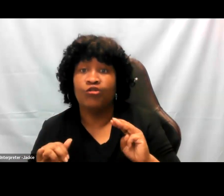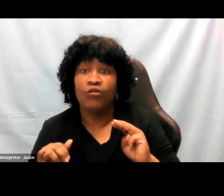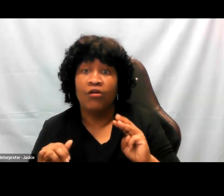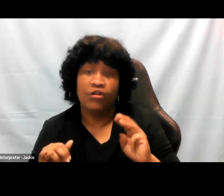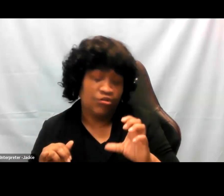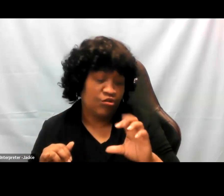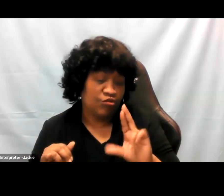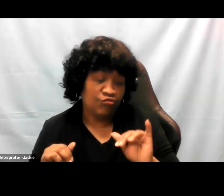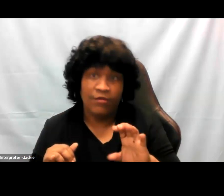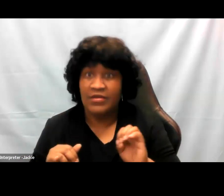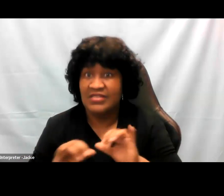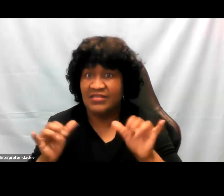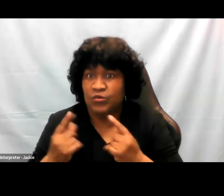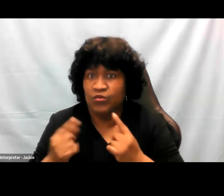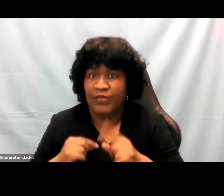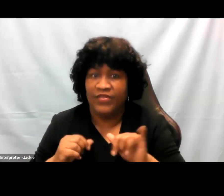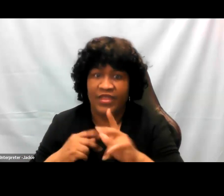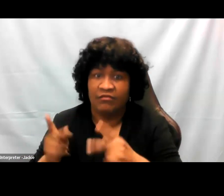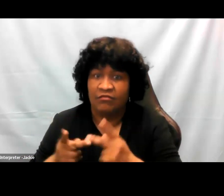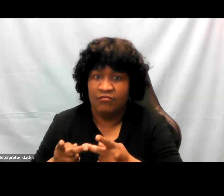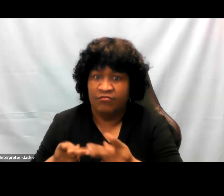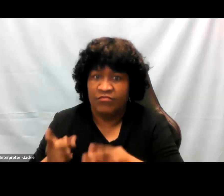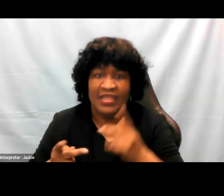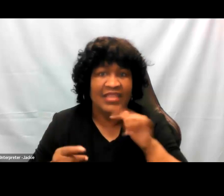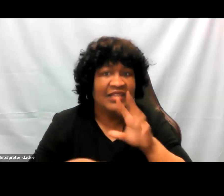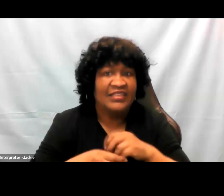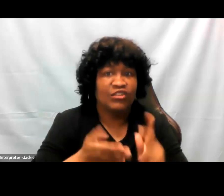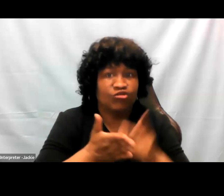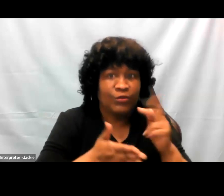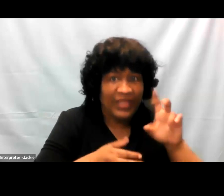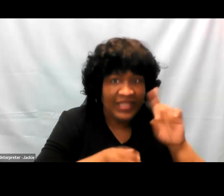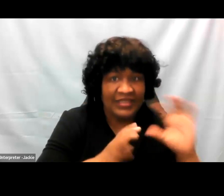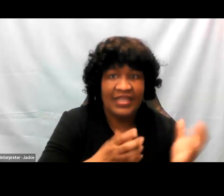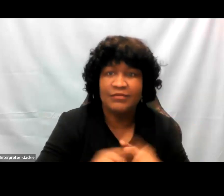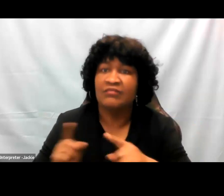fall into the true blood class and that type of thing. I think that is a great discussion to have.